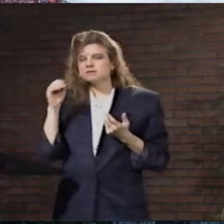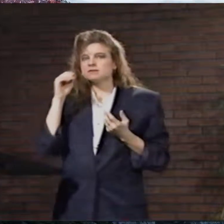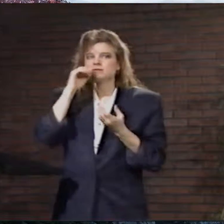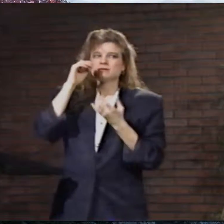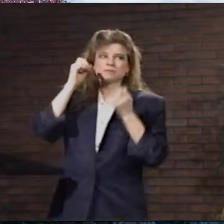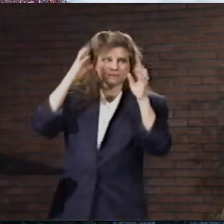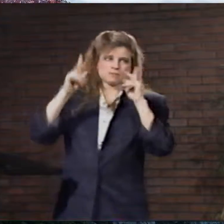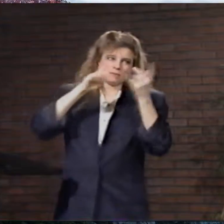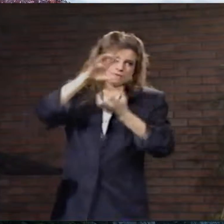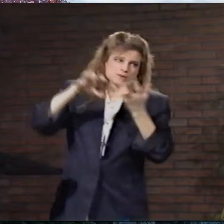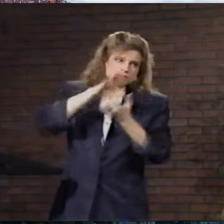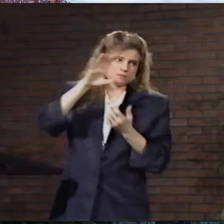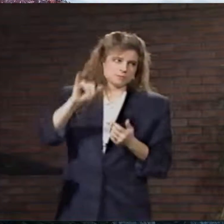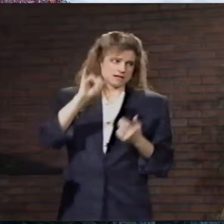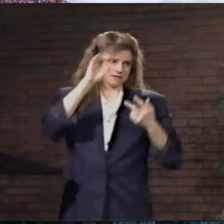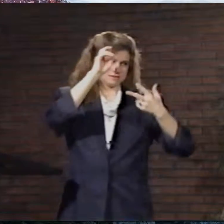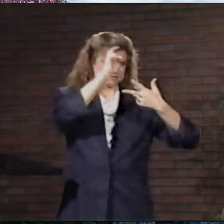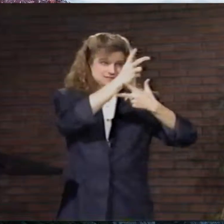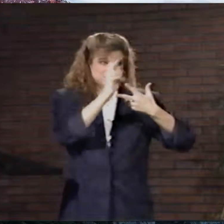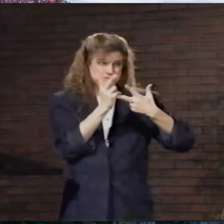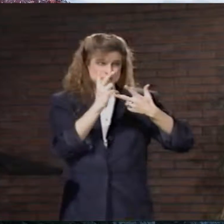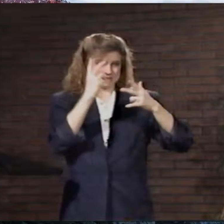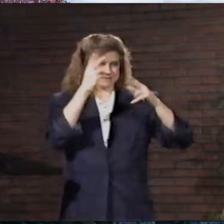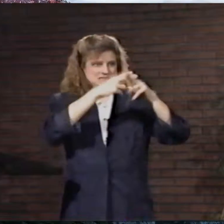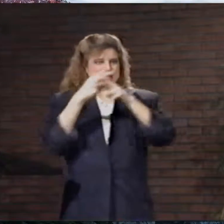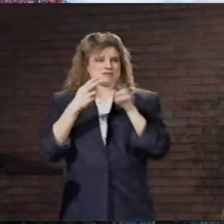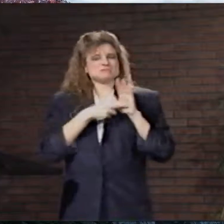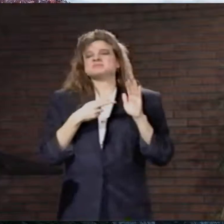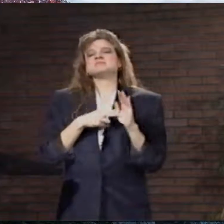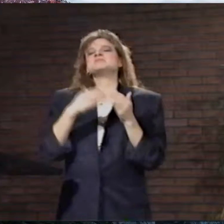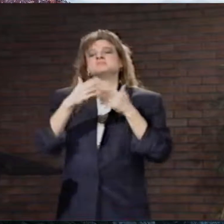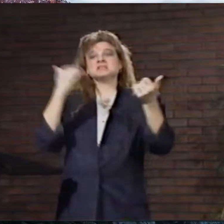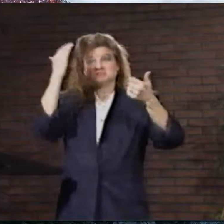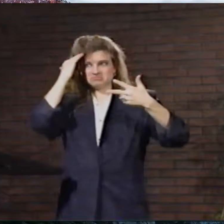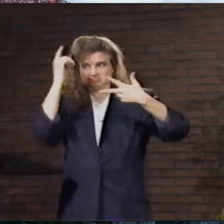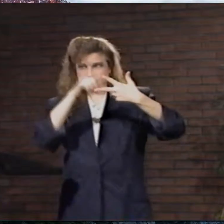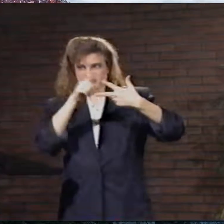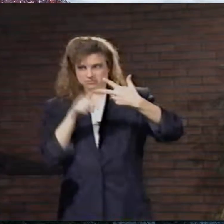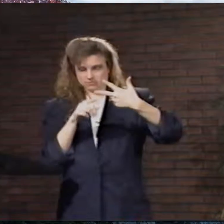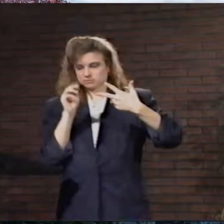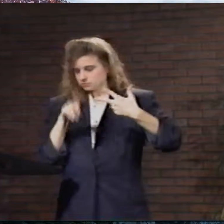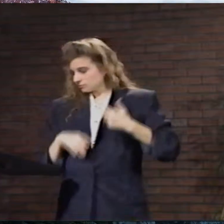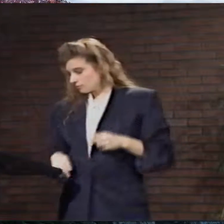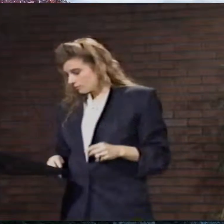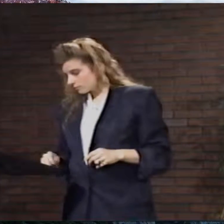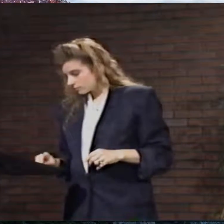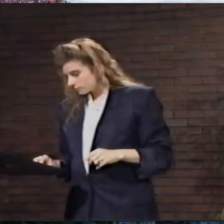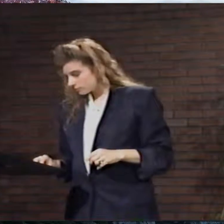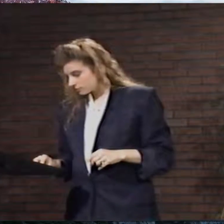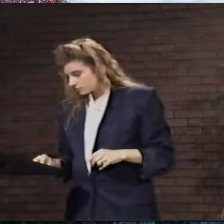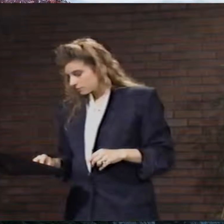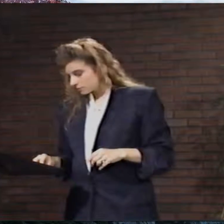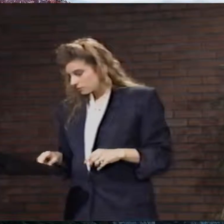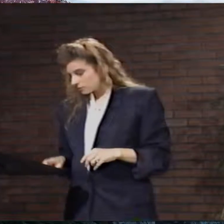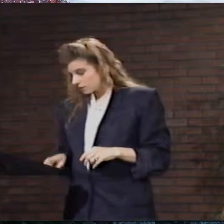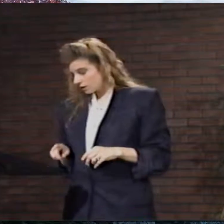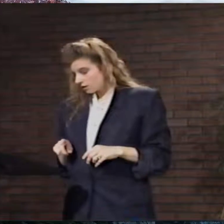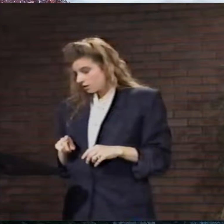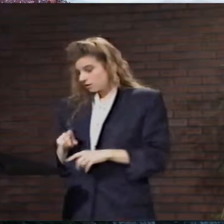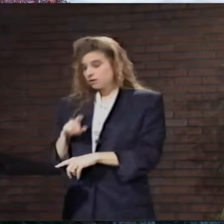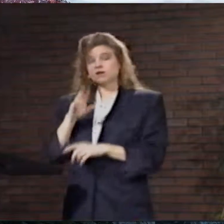government things and private is private matters. It's very easy to confuse the two.